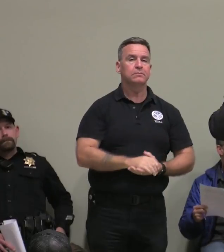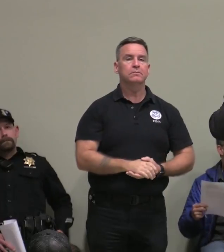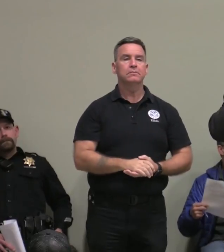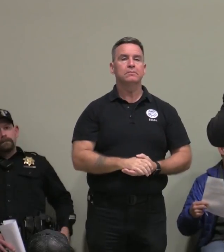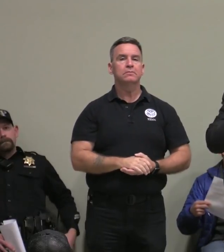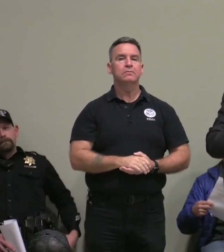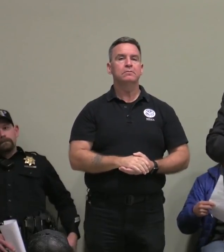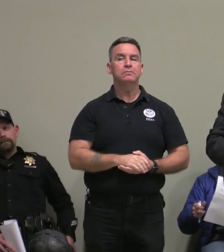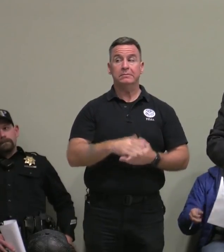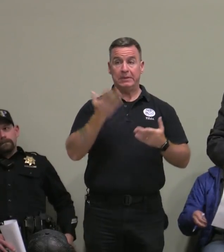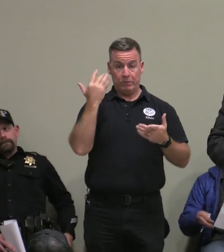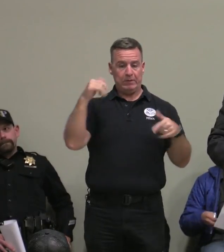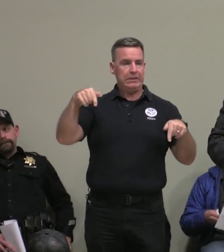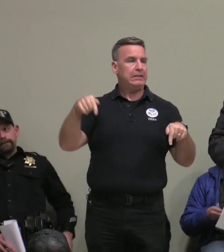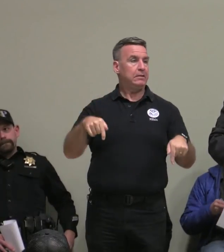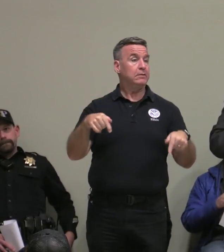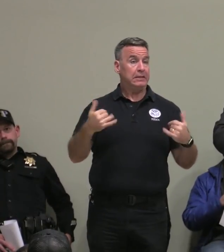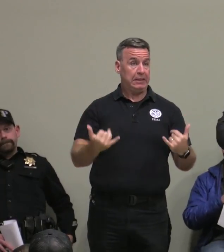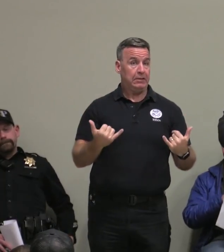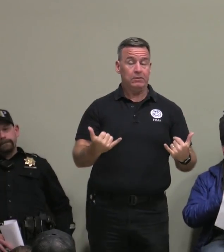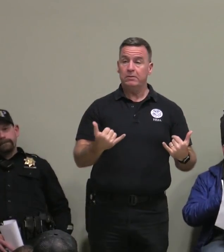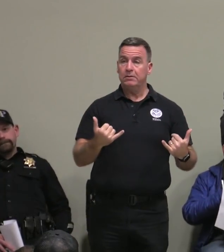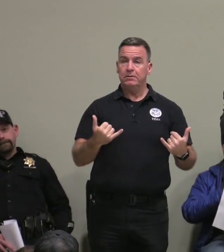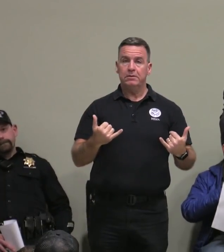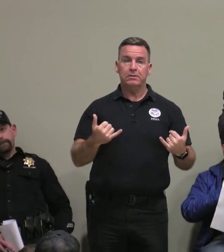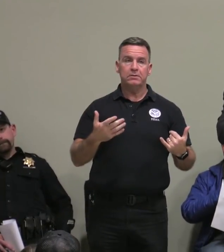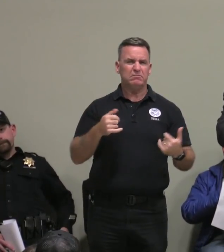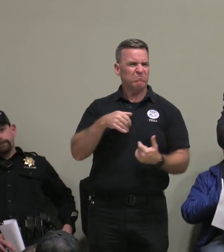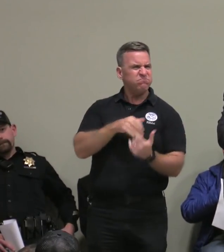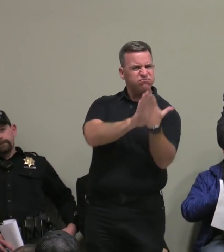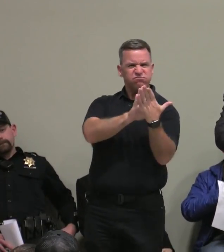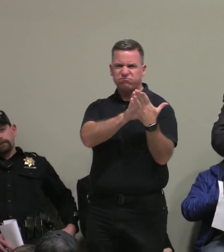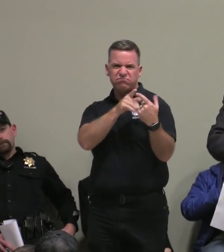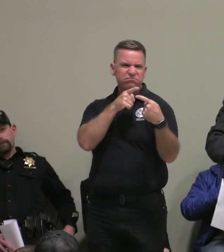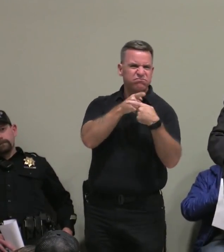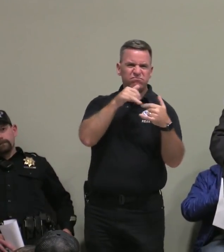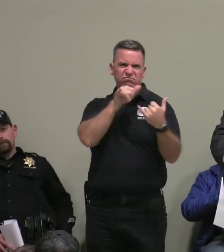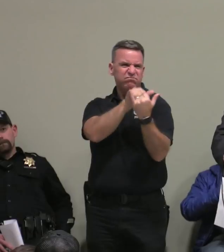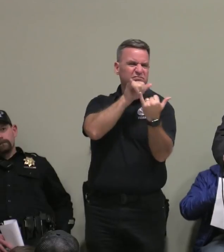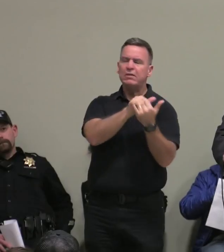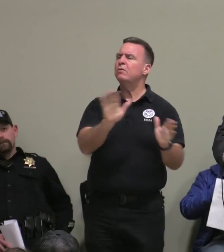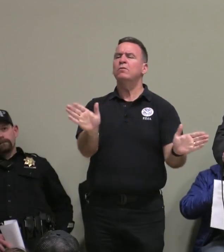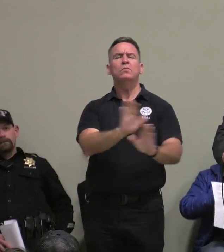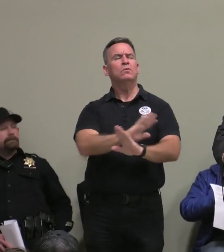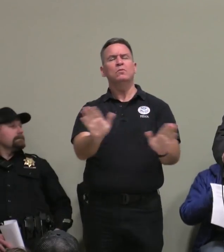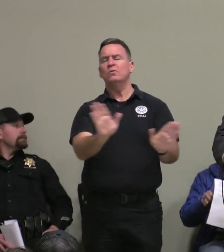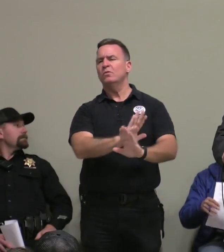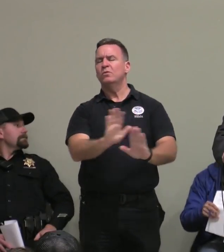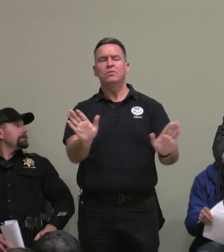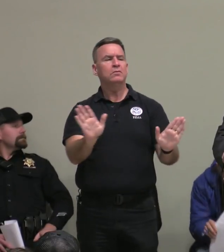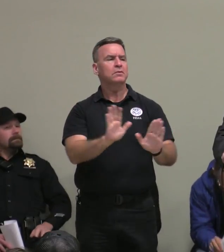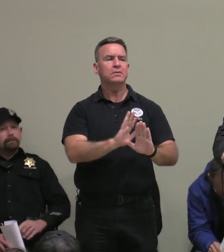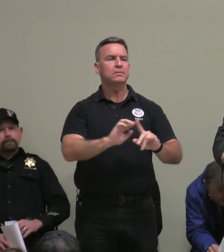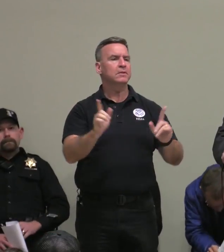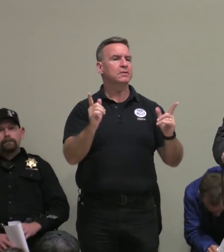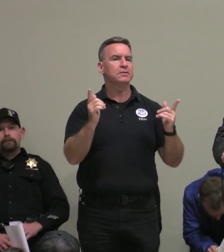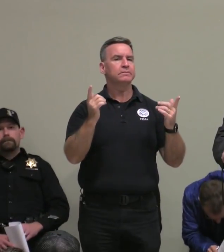That's why we're here tonight. We're here not to be confrontational in any manner whatsoever, but to